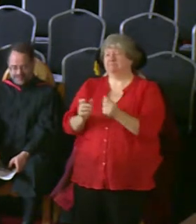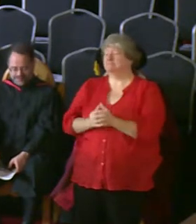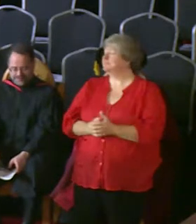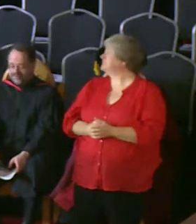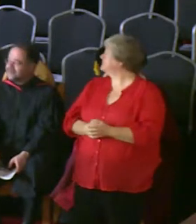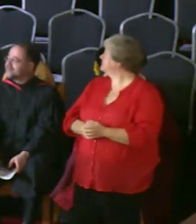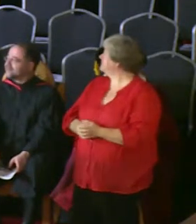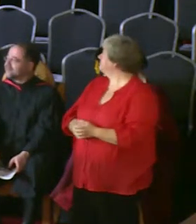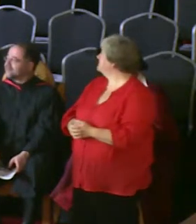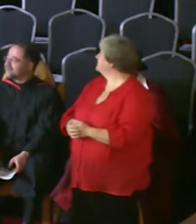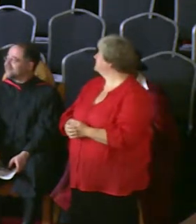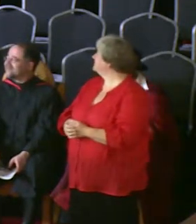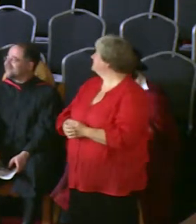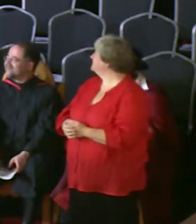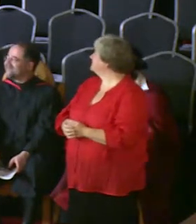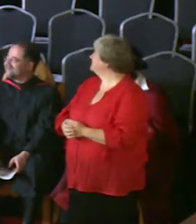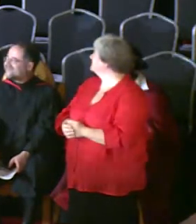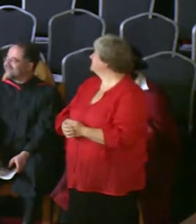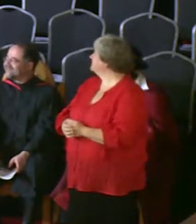present.